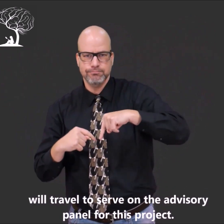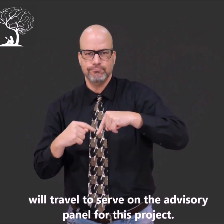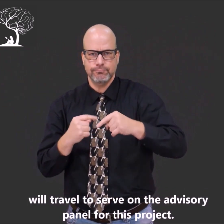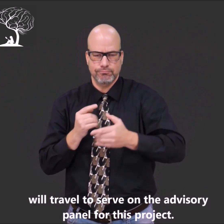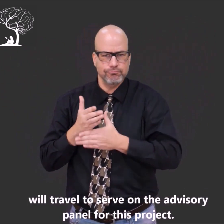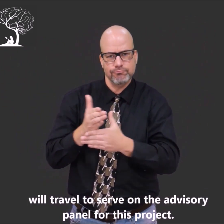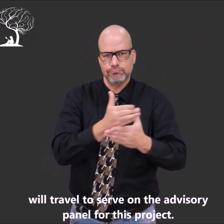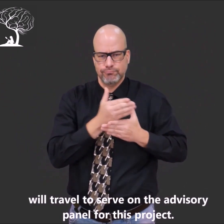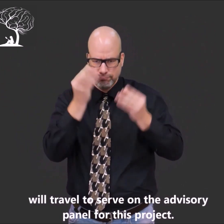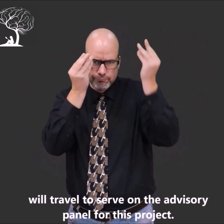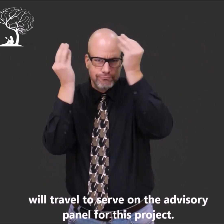project.